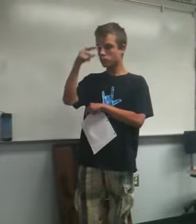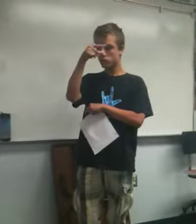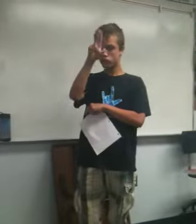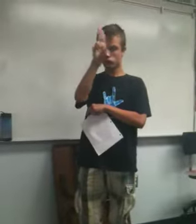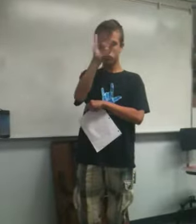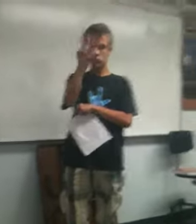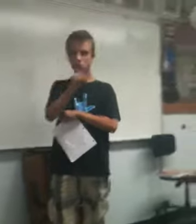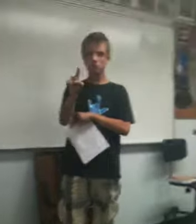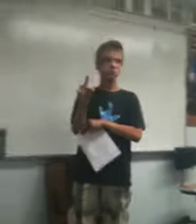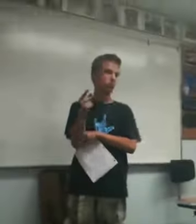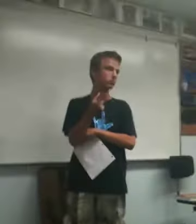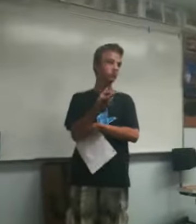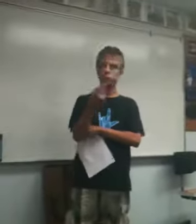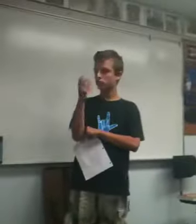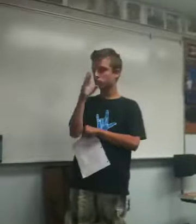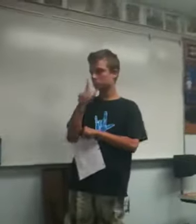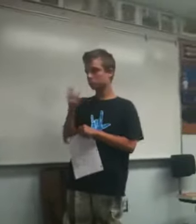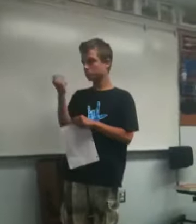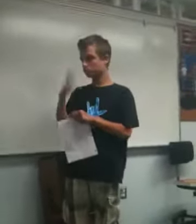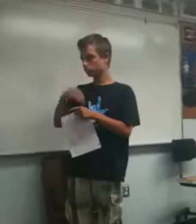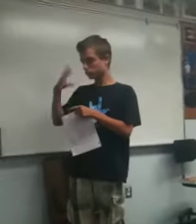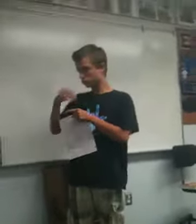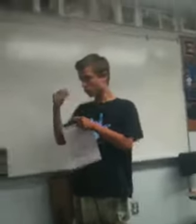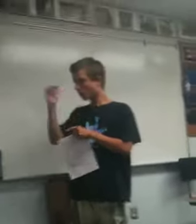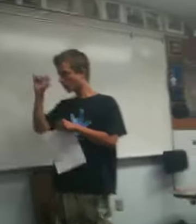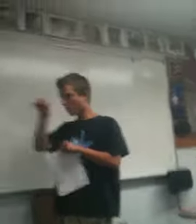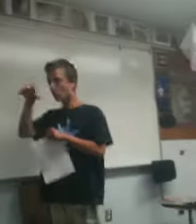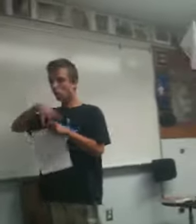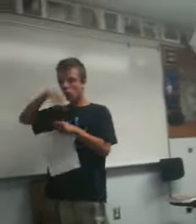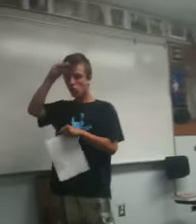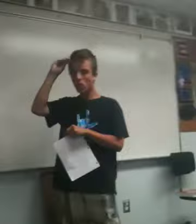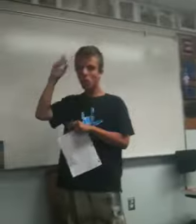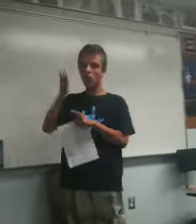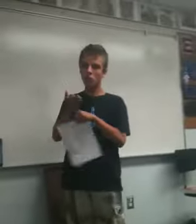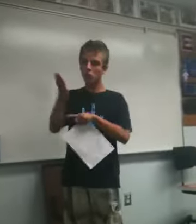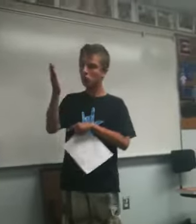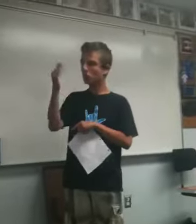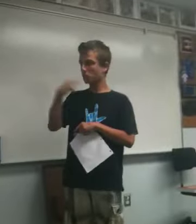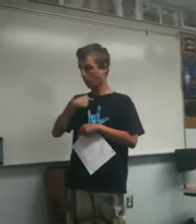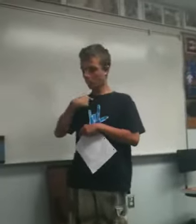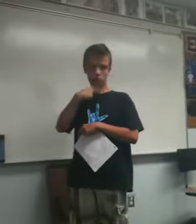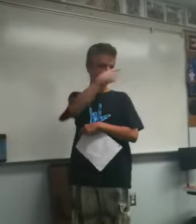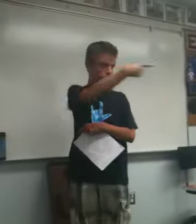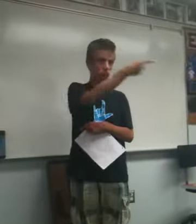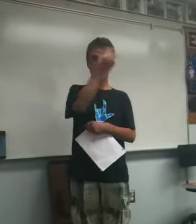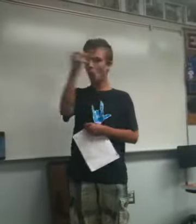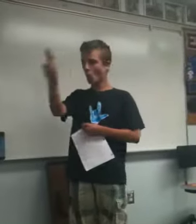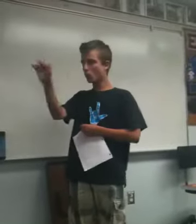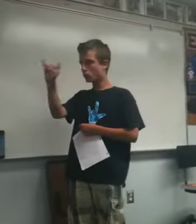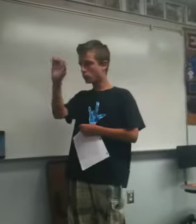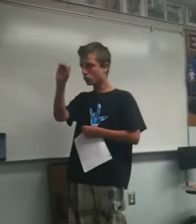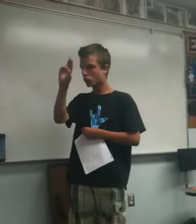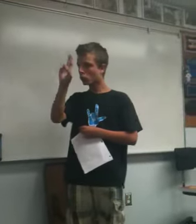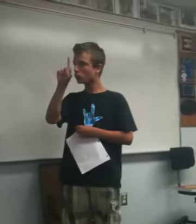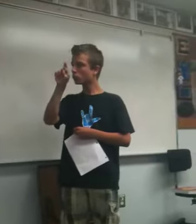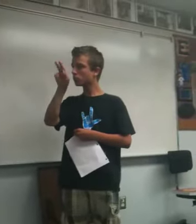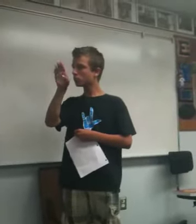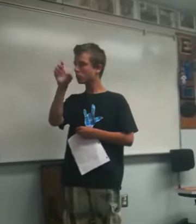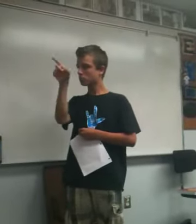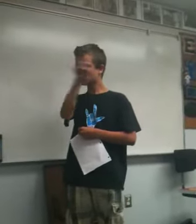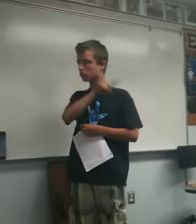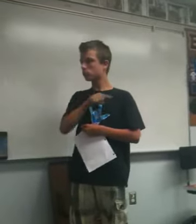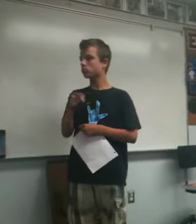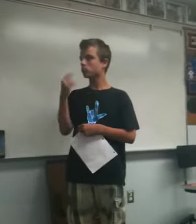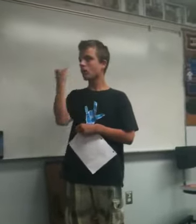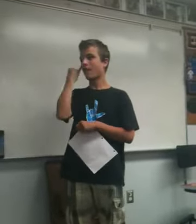then we'll practice this whole month. So is that cool? And then maybe at the end we'll have a quiz or something to see how much you learned. Me